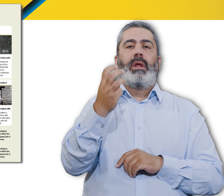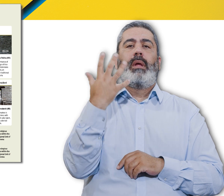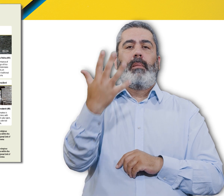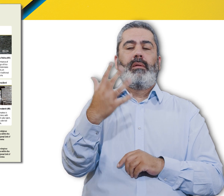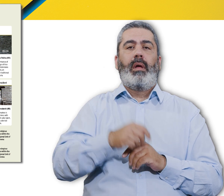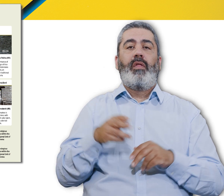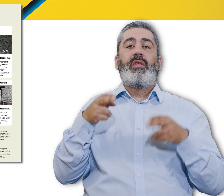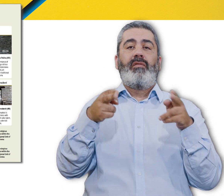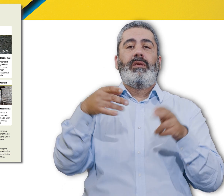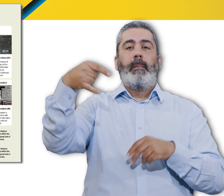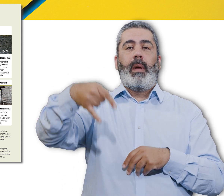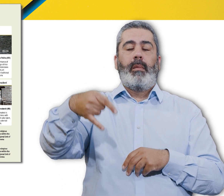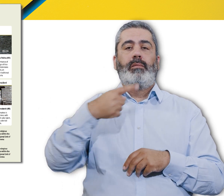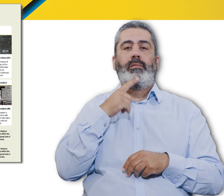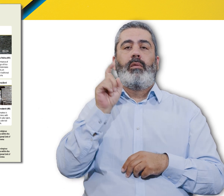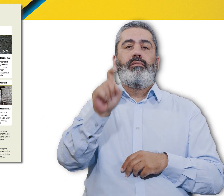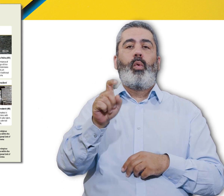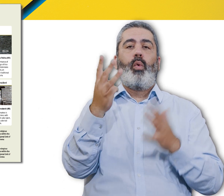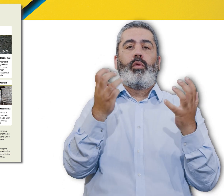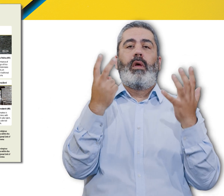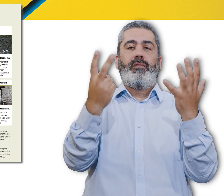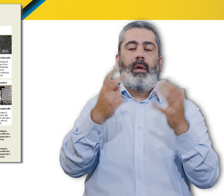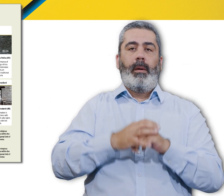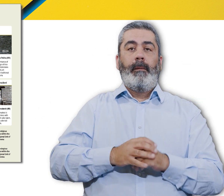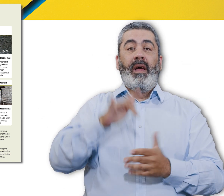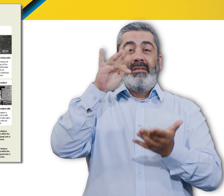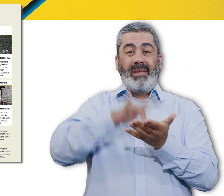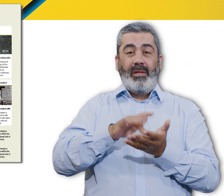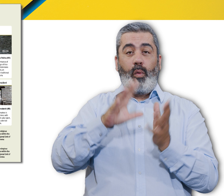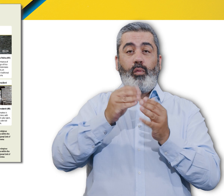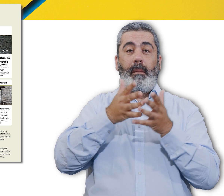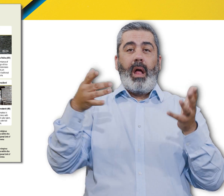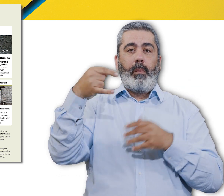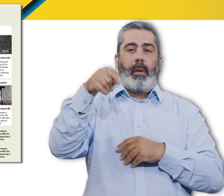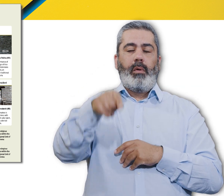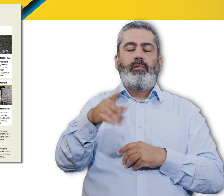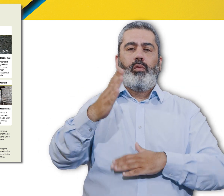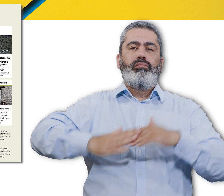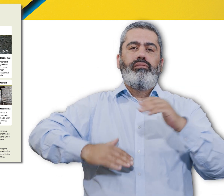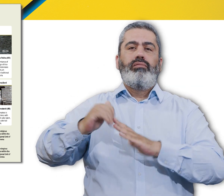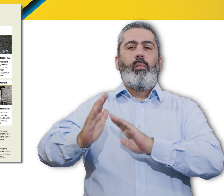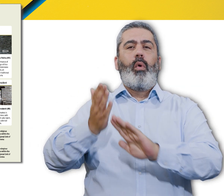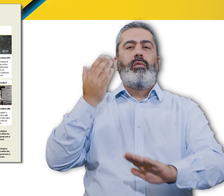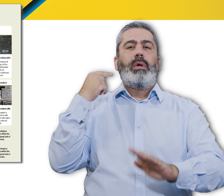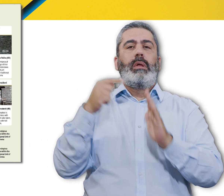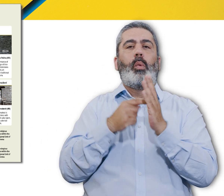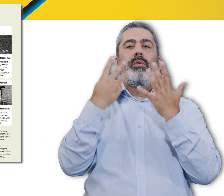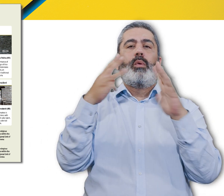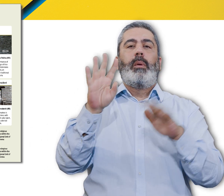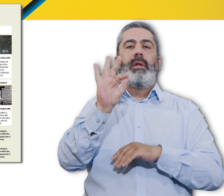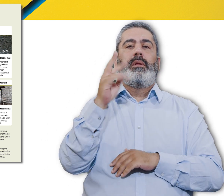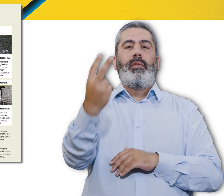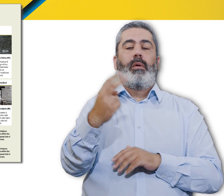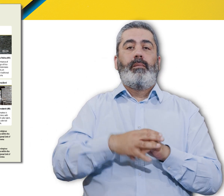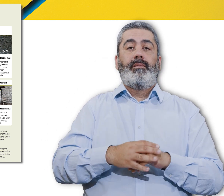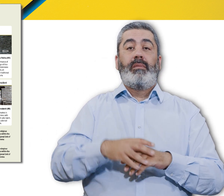number 135, location. Pepiko, number 87. In the center of Megalopapigo village.